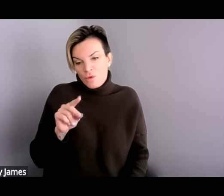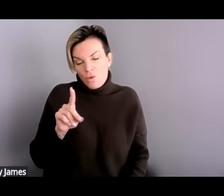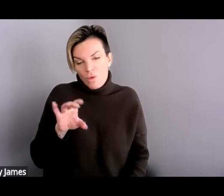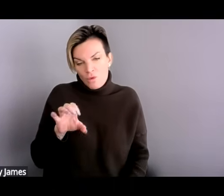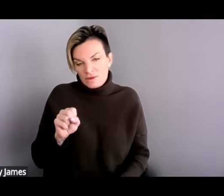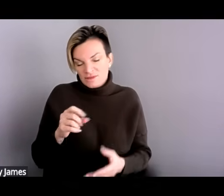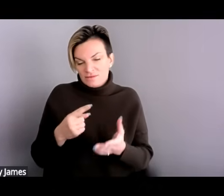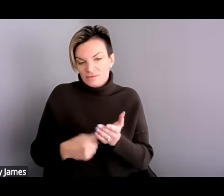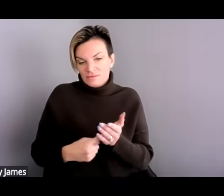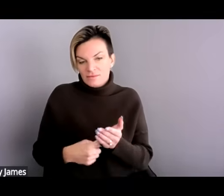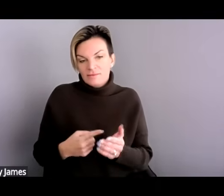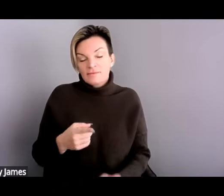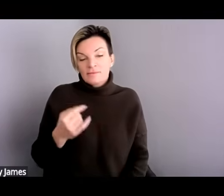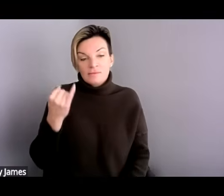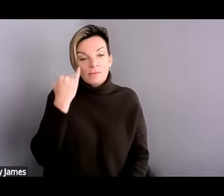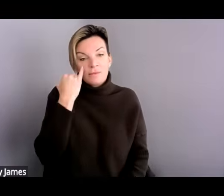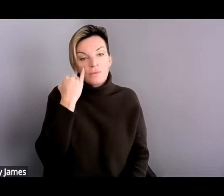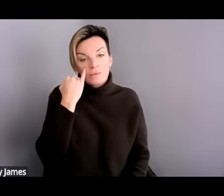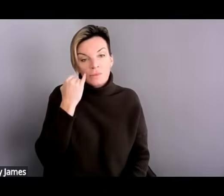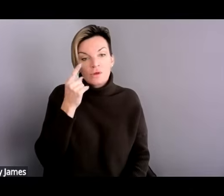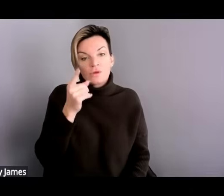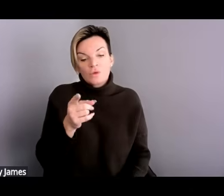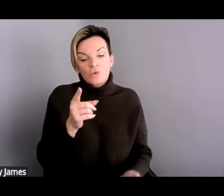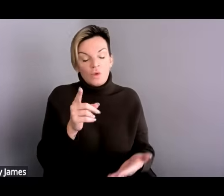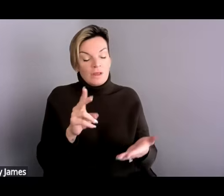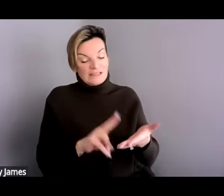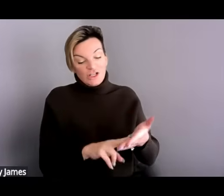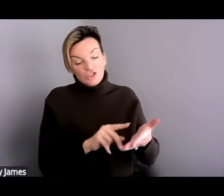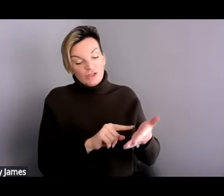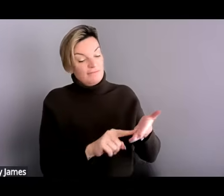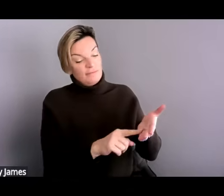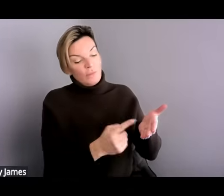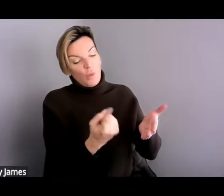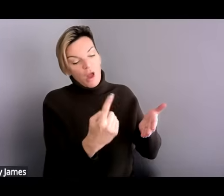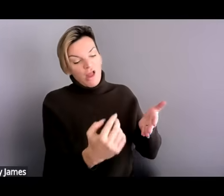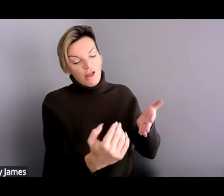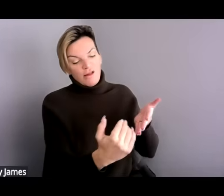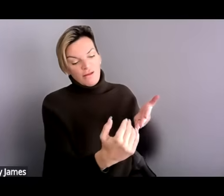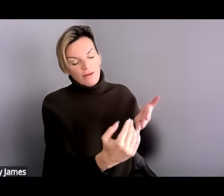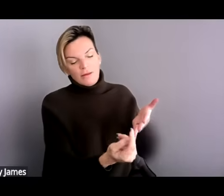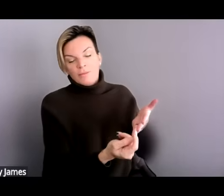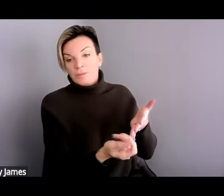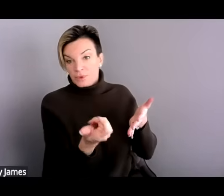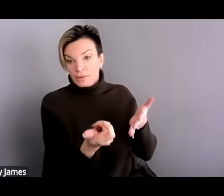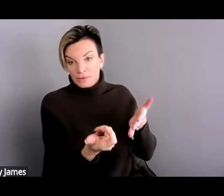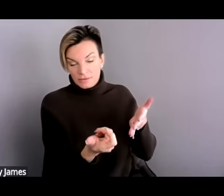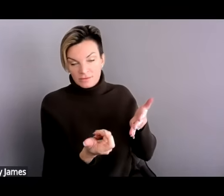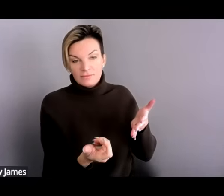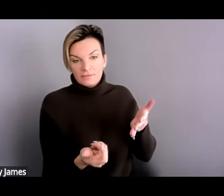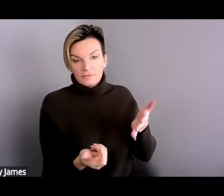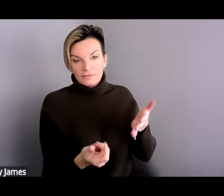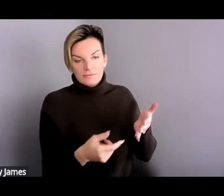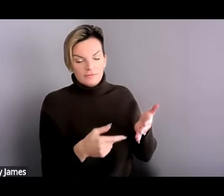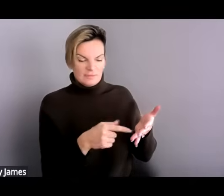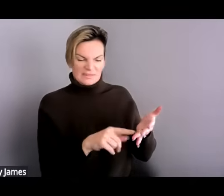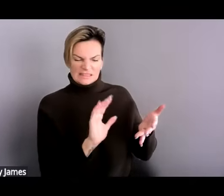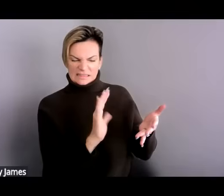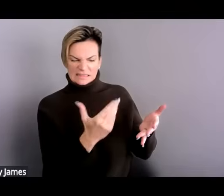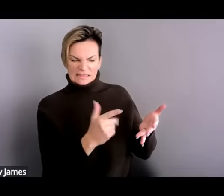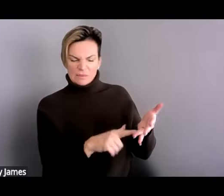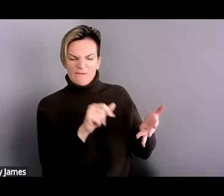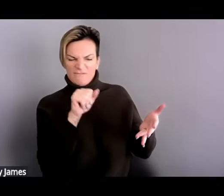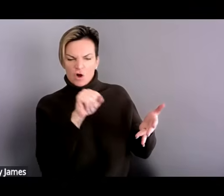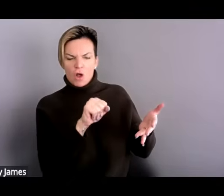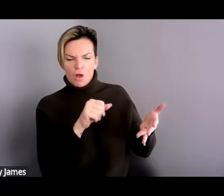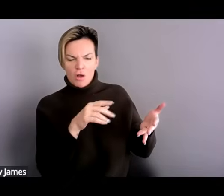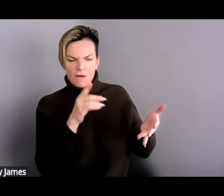you eliminate an individual signature because it's been suspected of being fraud, an